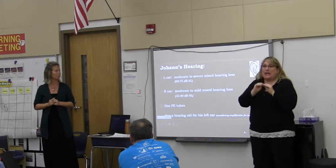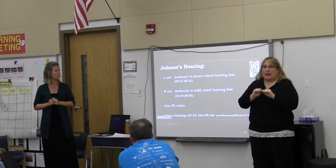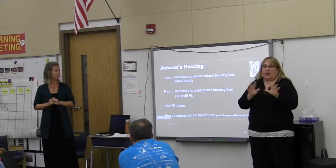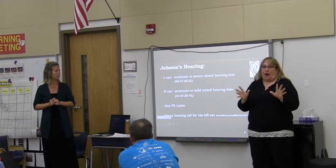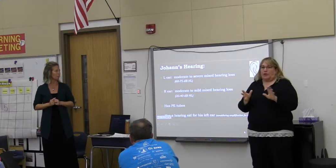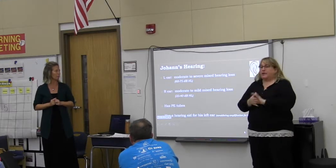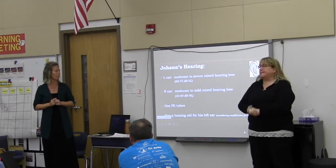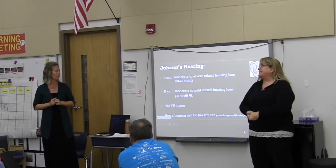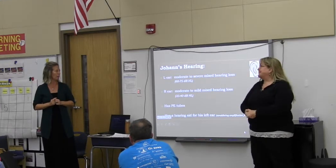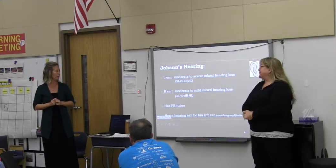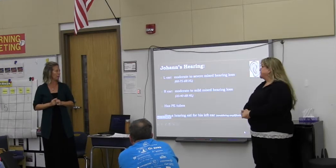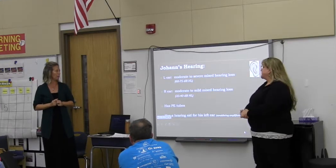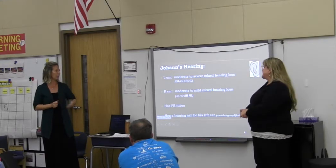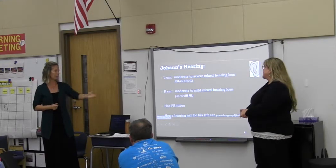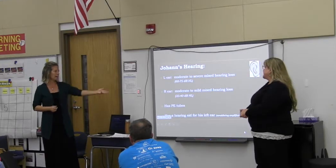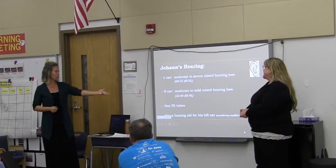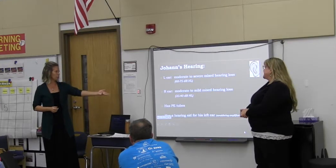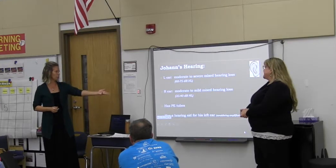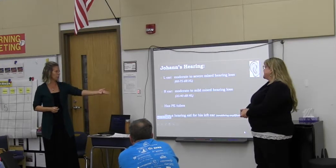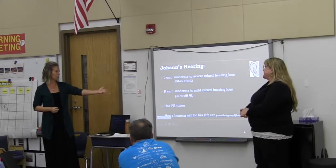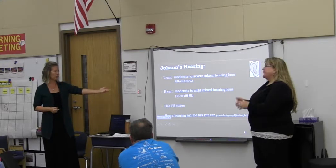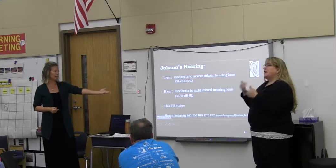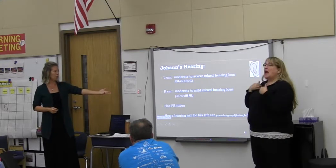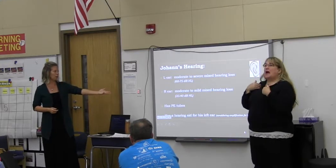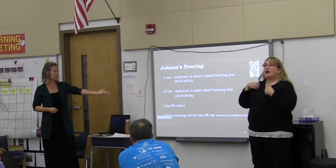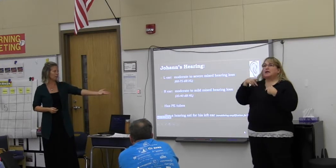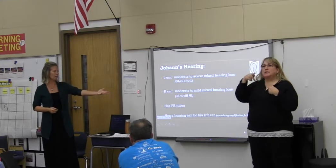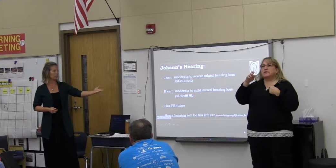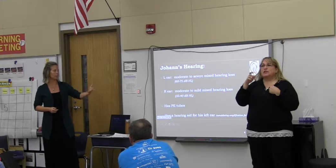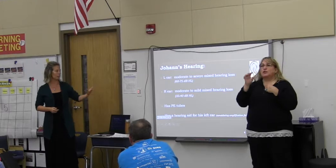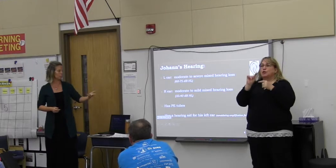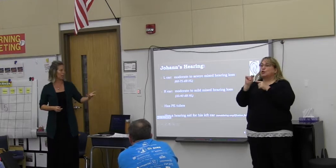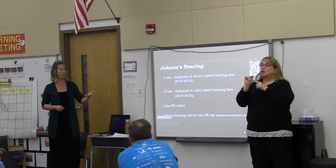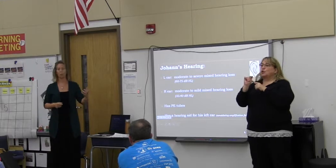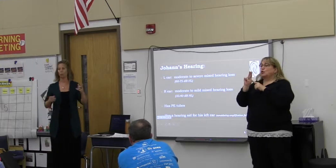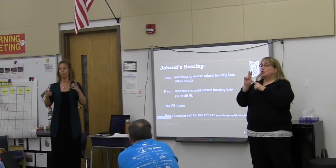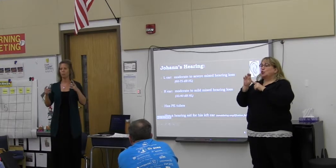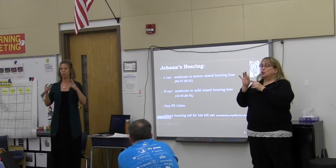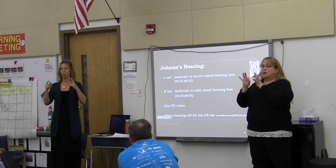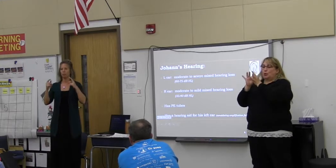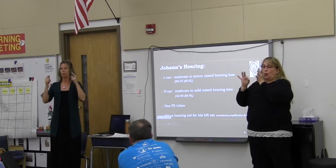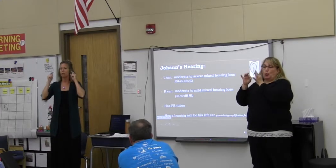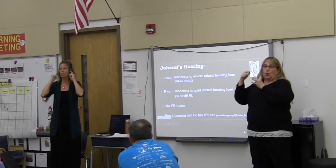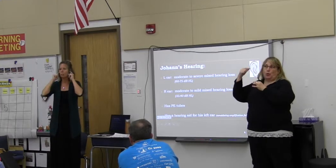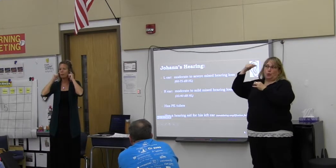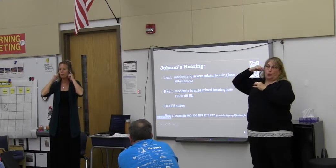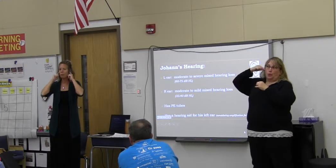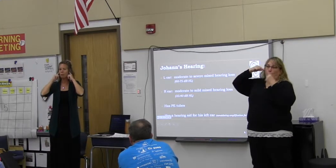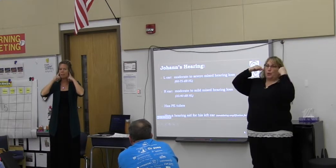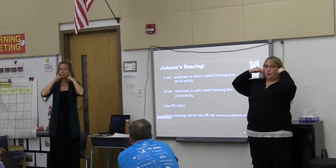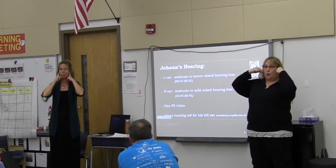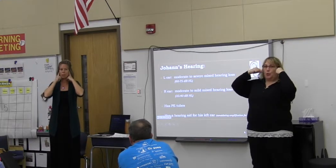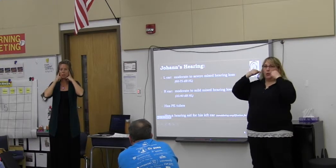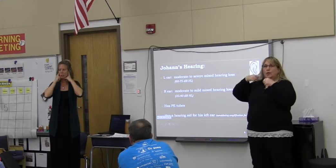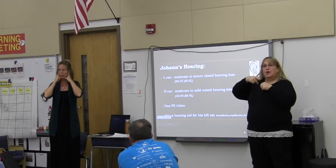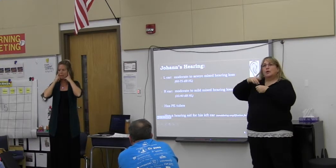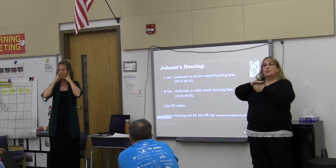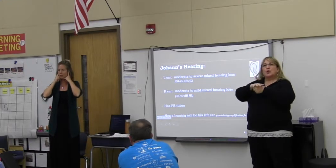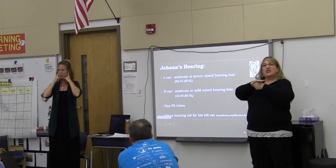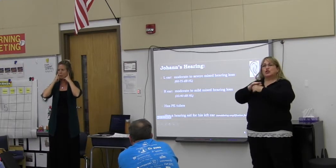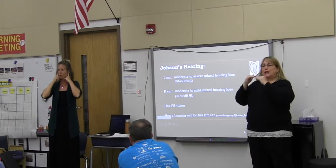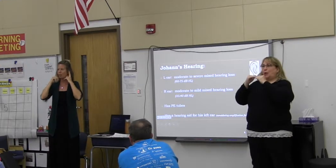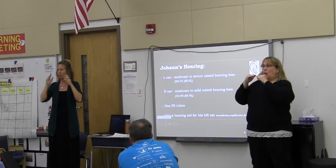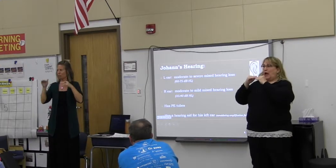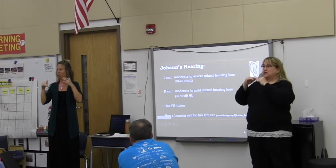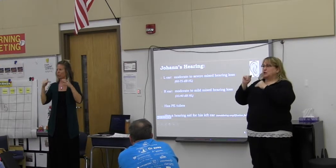clarity. He has tubes, just like all of our little ones pretty much have tubes, which are PE, it's pressure